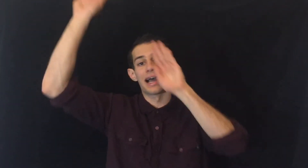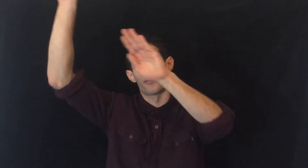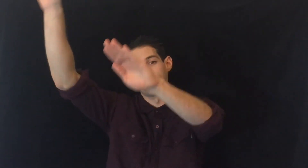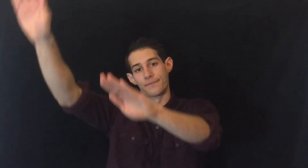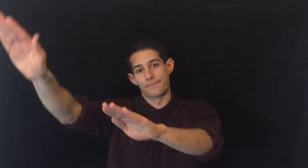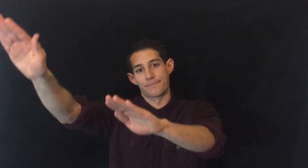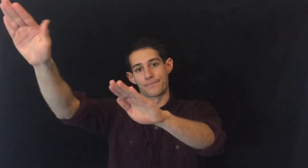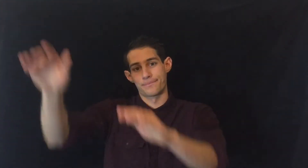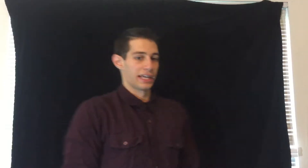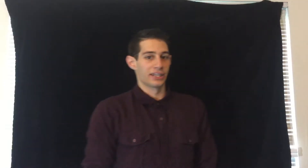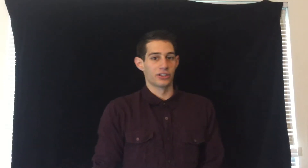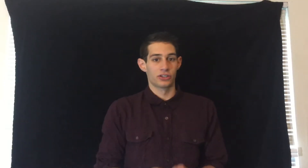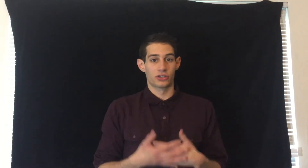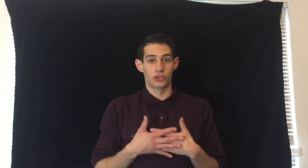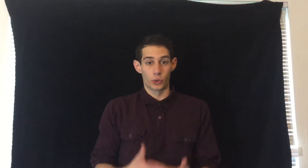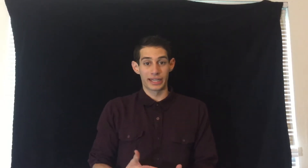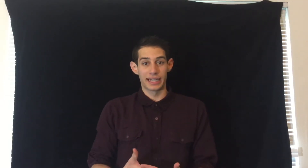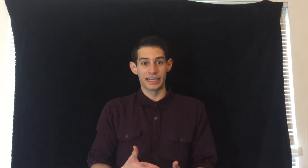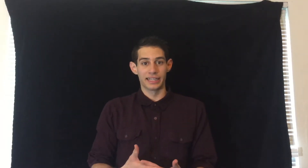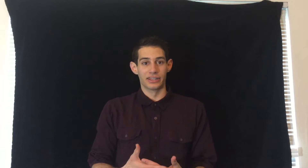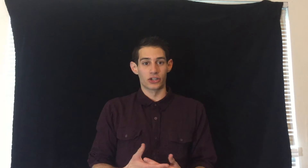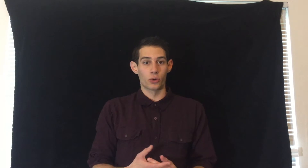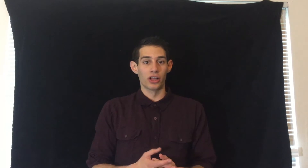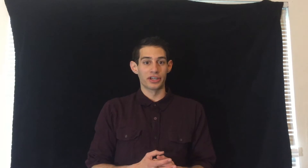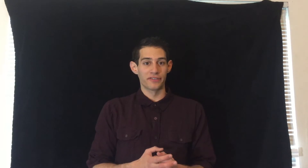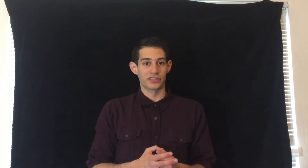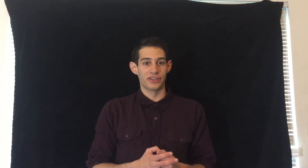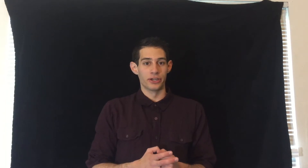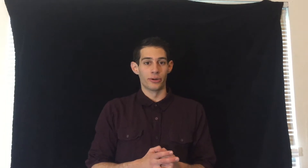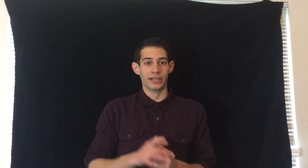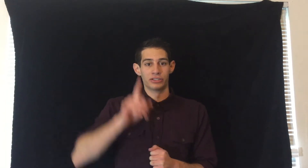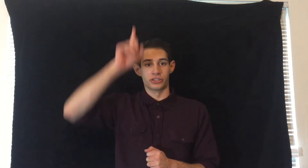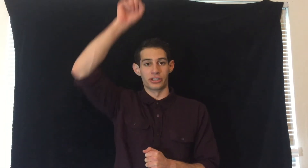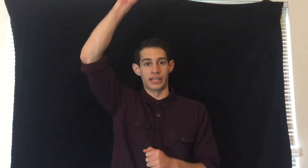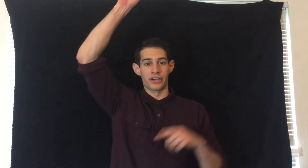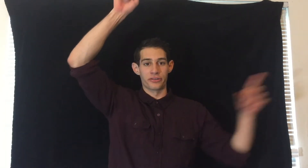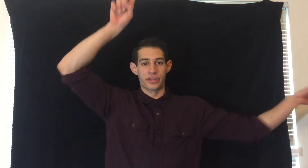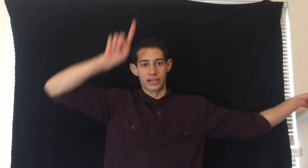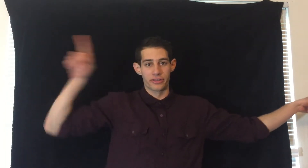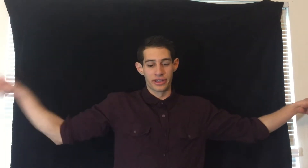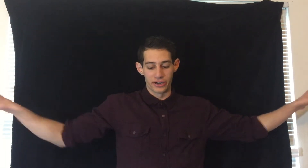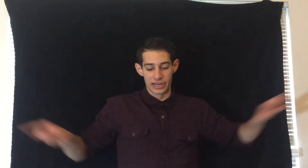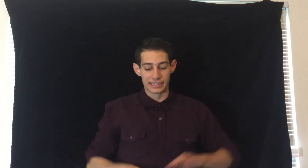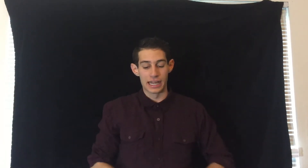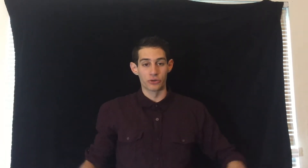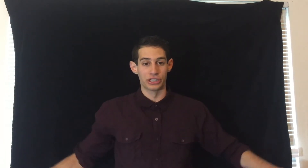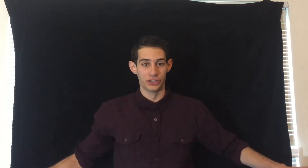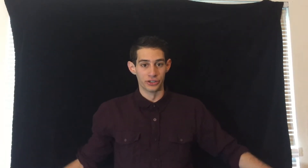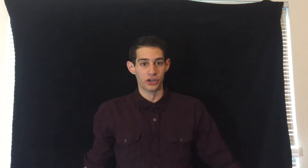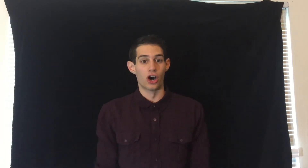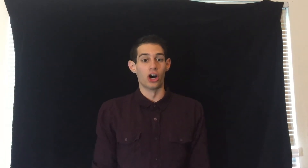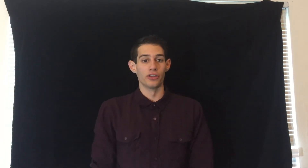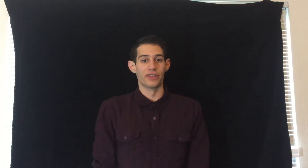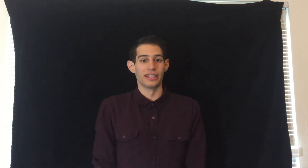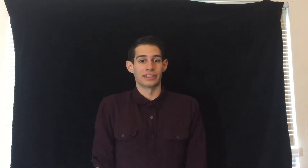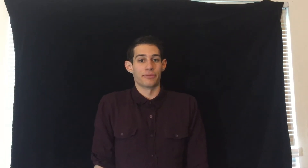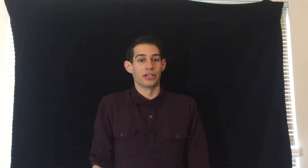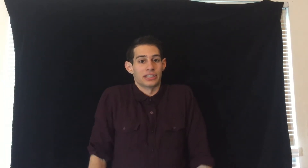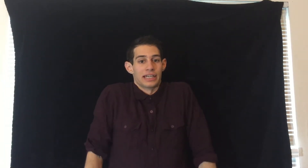bow. Okay, quick edit. The quality of this video ends there, and down here. All of this, I'm going to sign it a